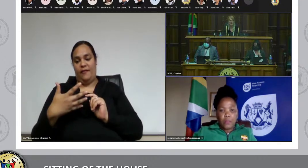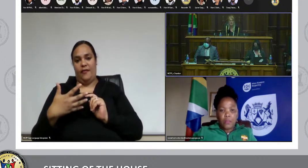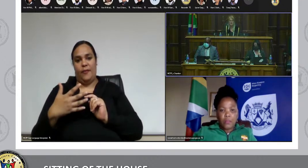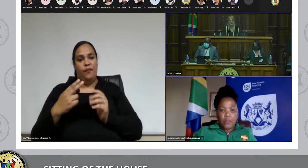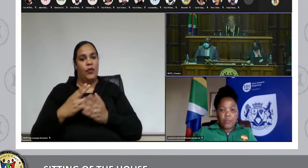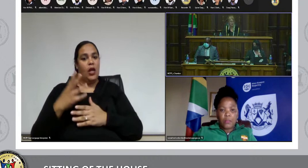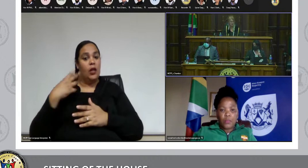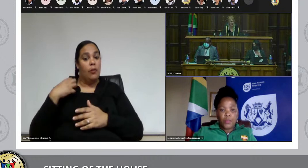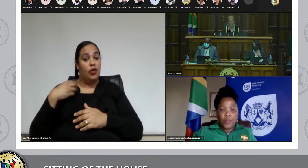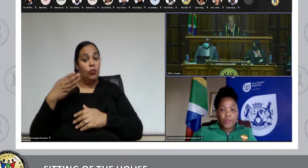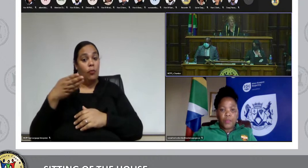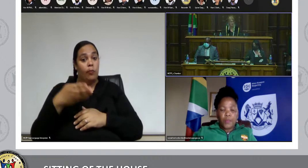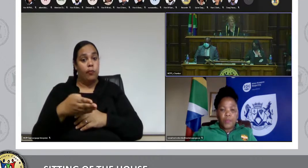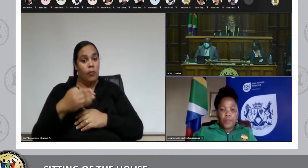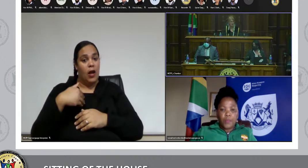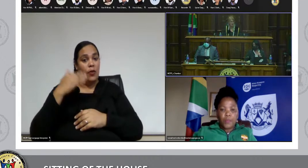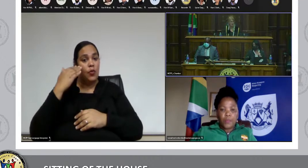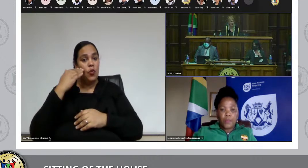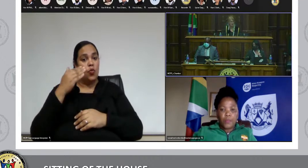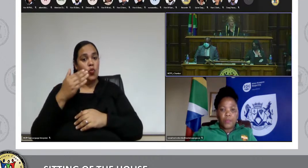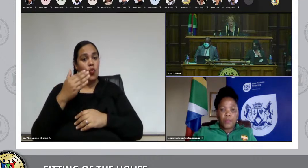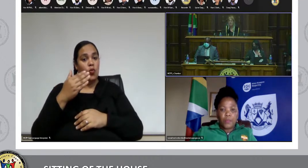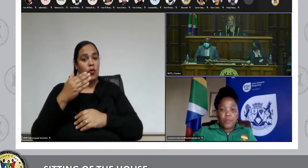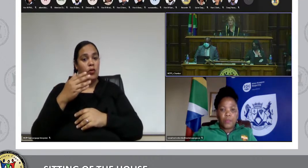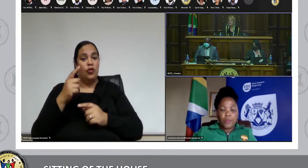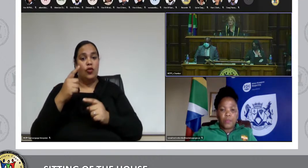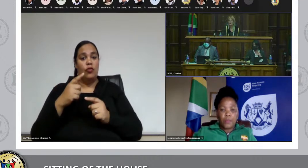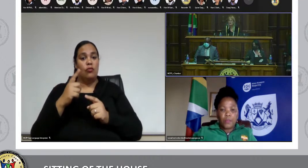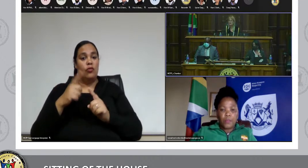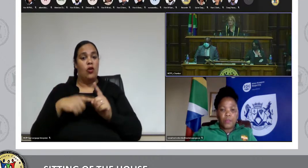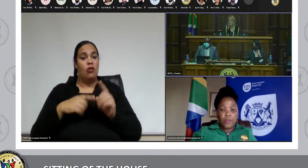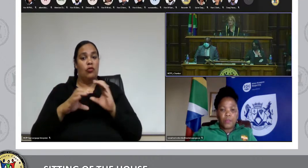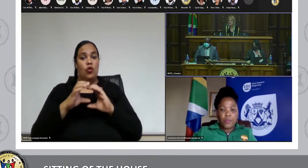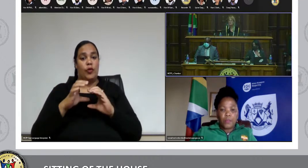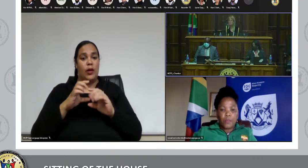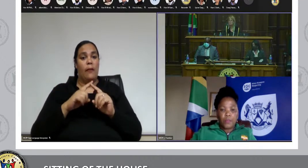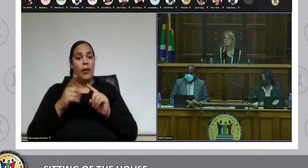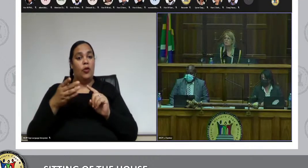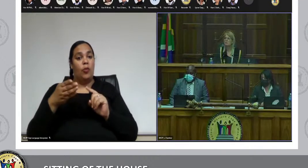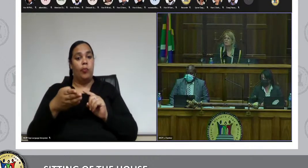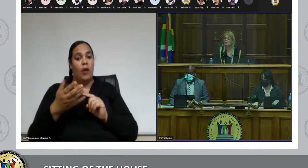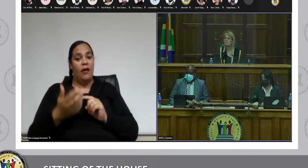Honourable Minister Simmers, I know that you could not quite communicate, but you're there.